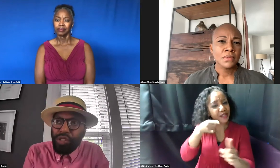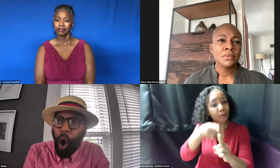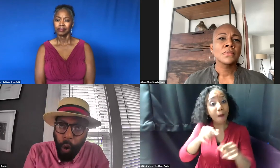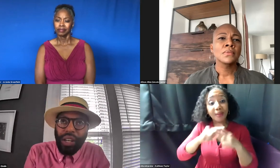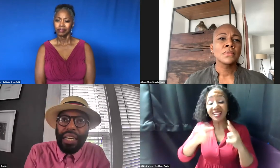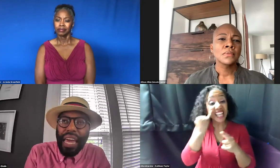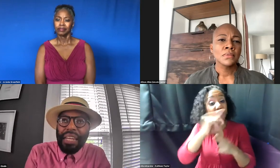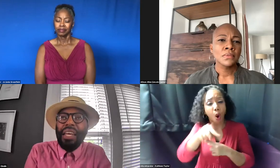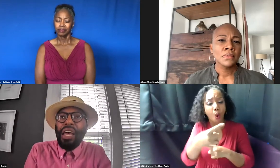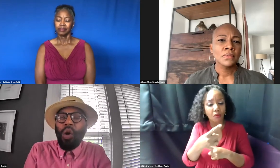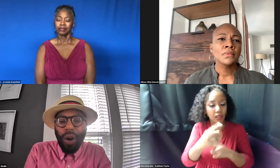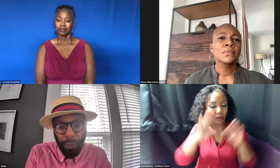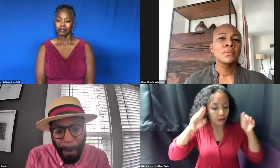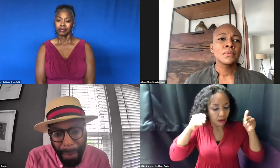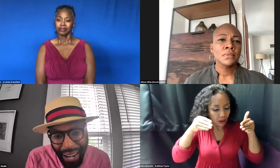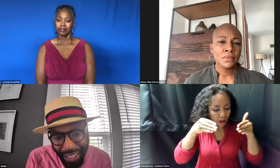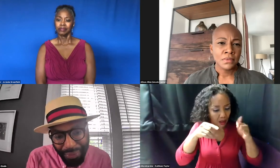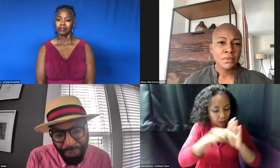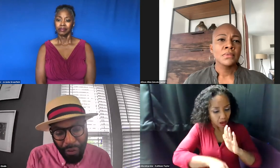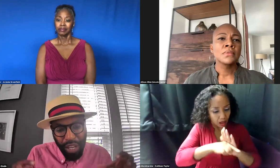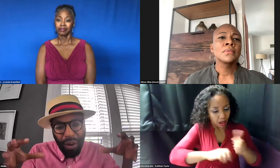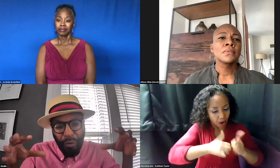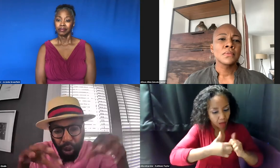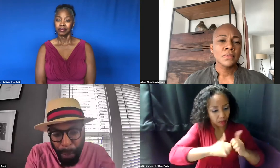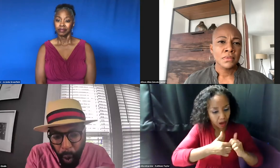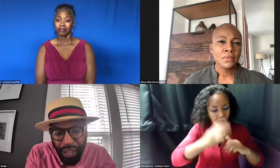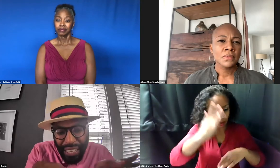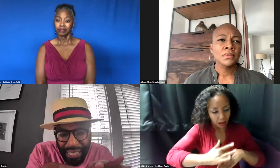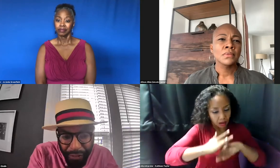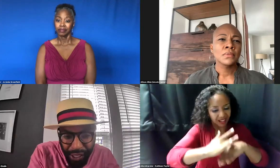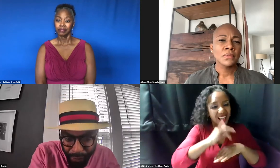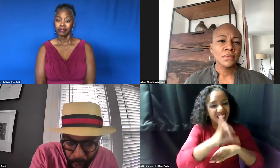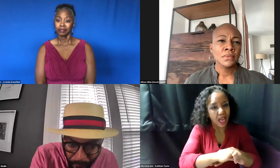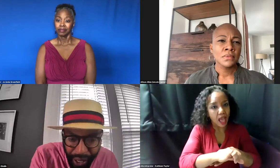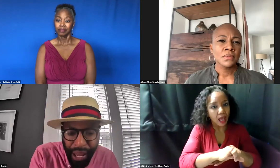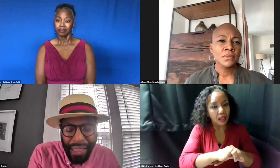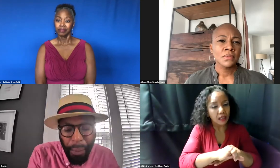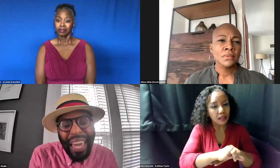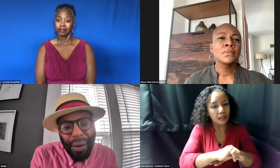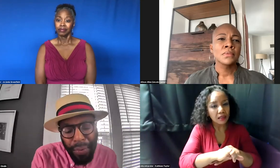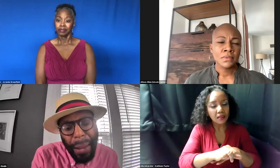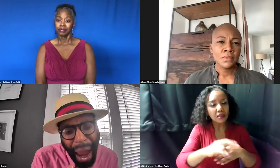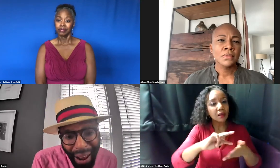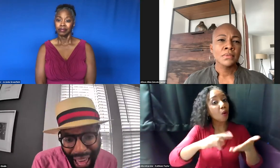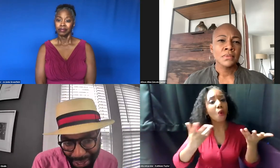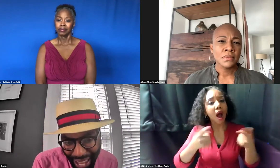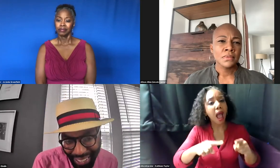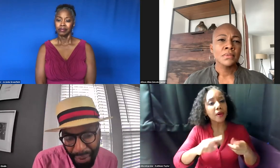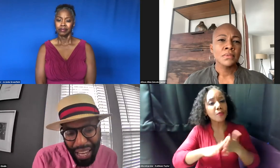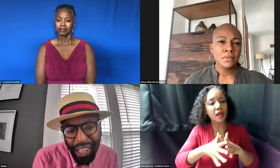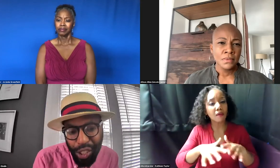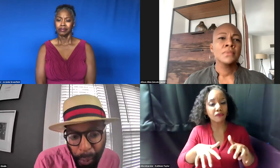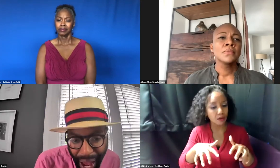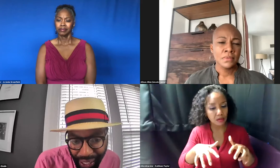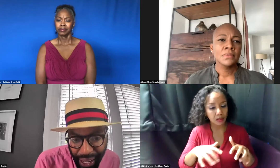swim only in what is problematic, if we swim only in the deficit viewpoint, then we get paralyzed by it